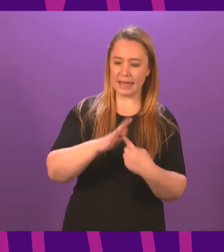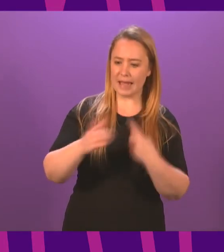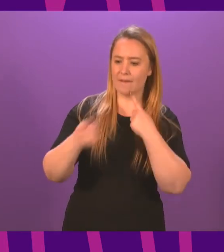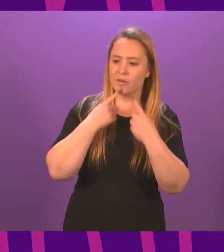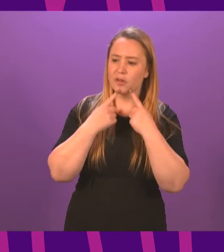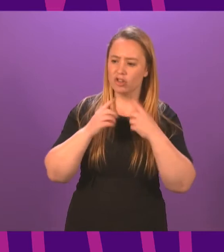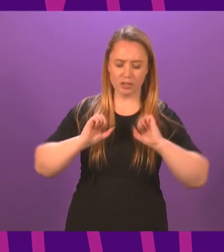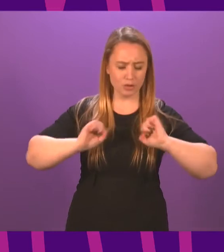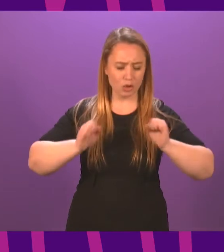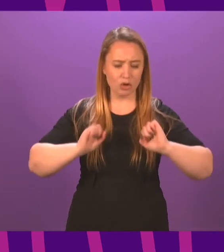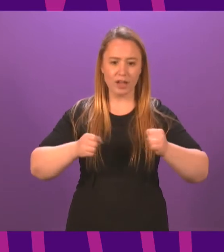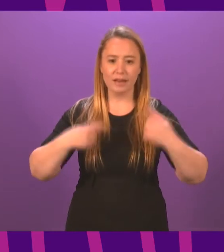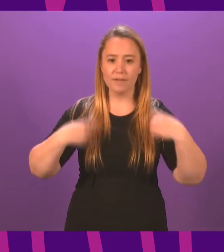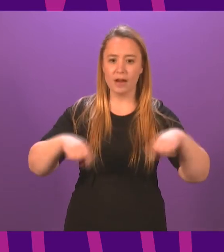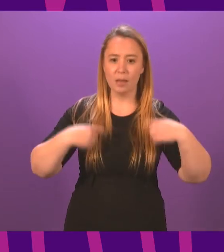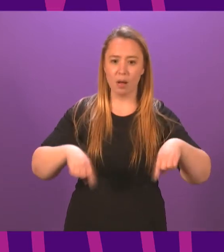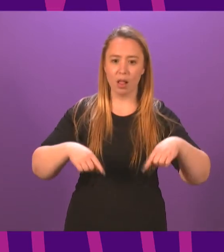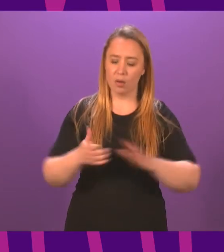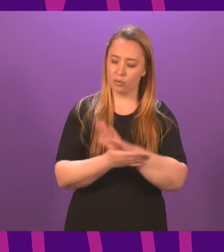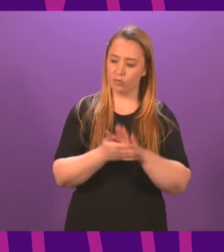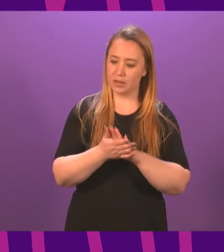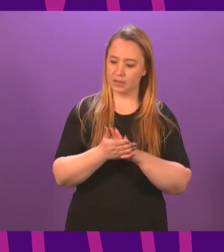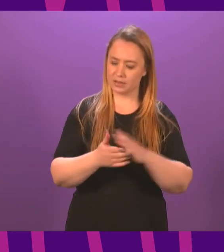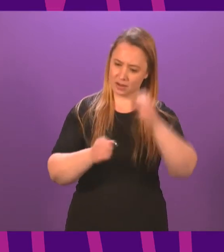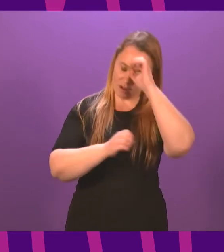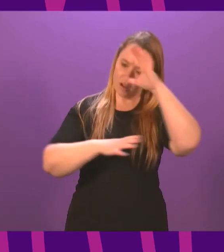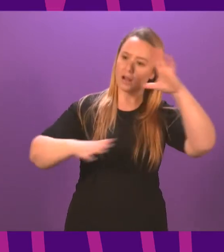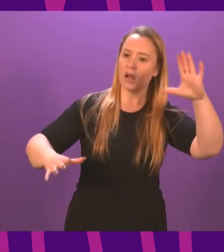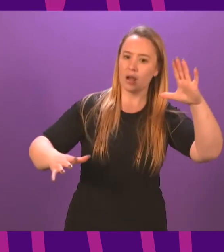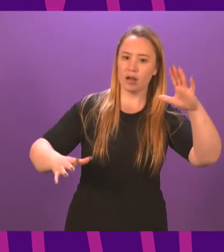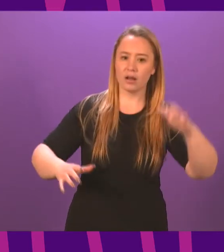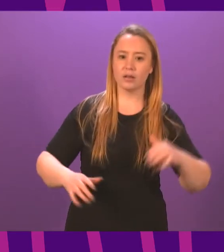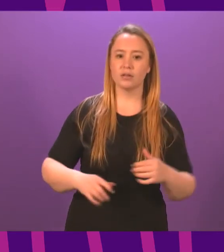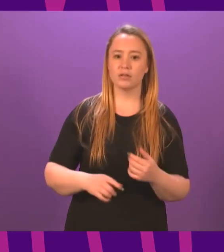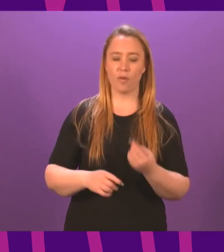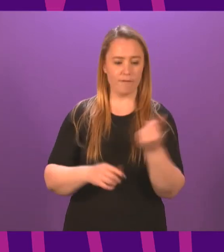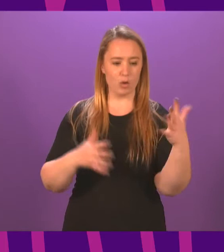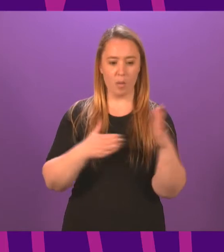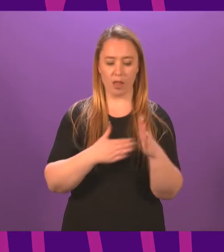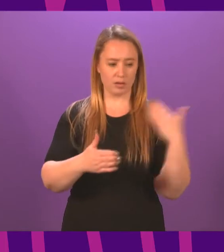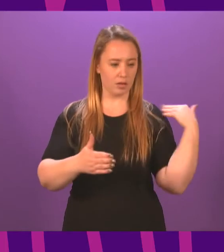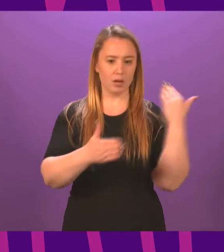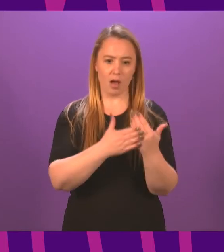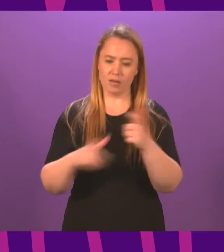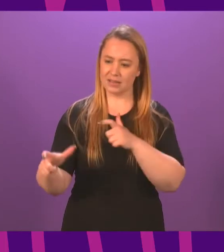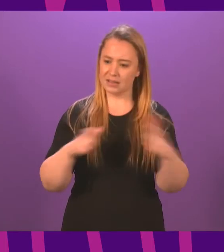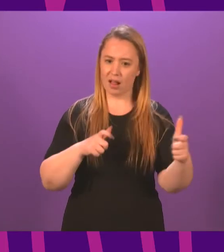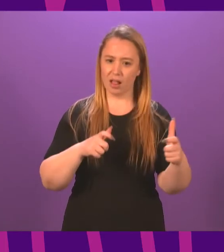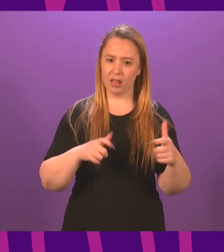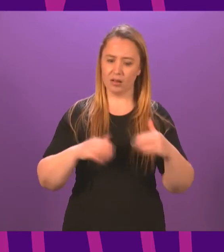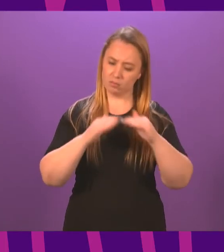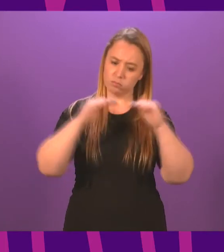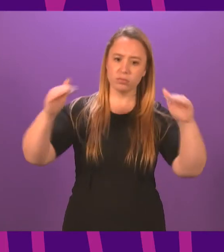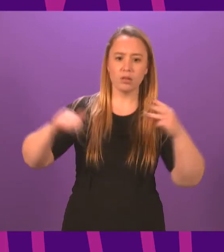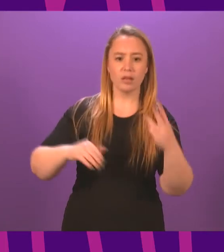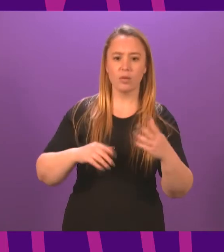readily available to allow us to form a view as to why we didn't turn the corner in the last few months when the previous